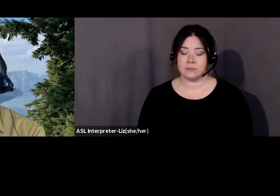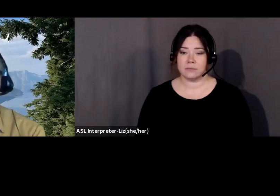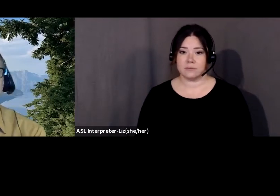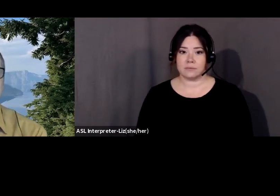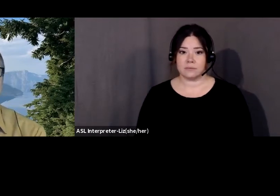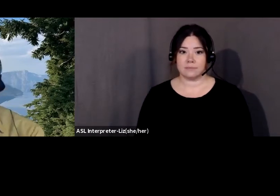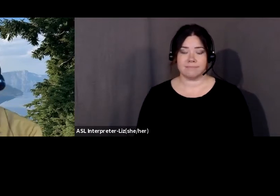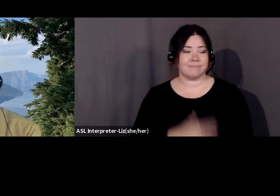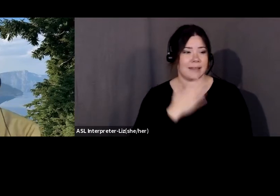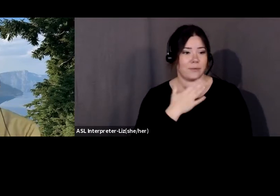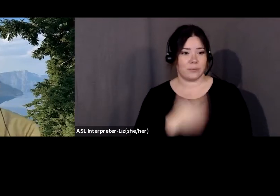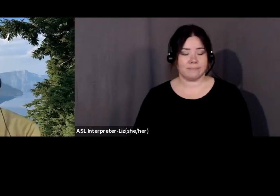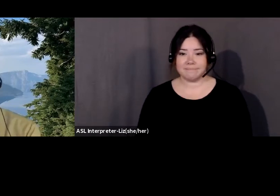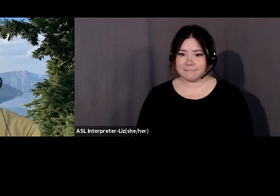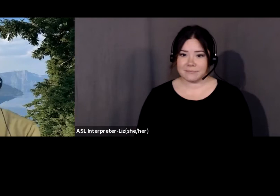Thank you.